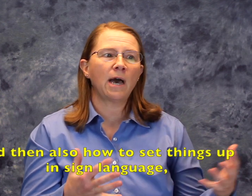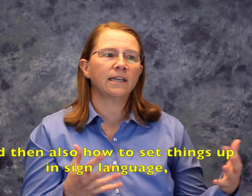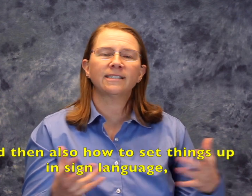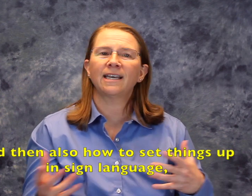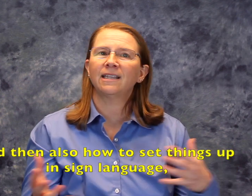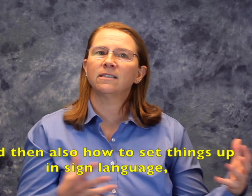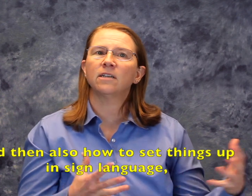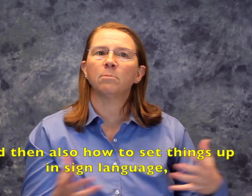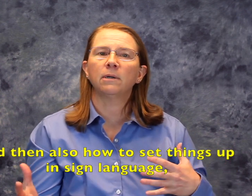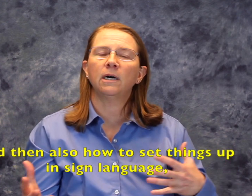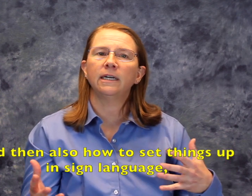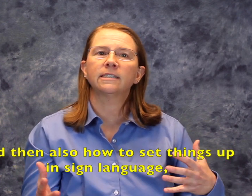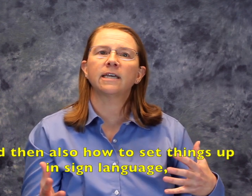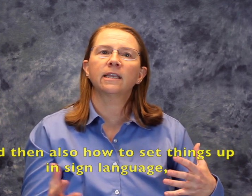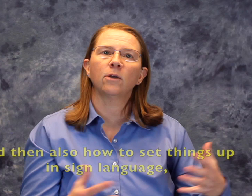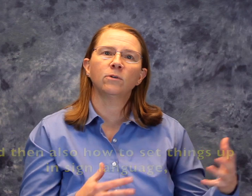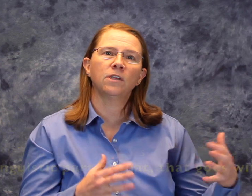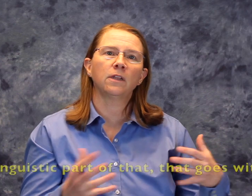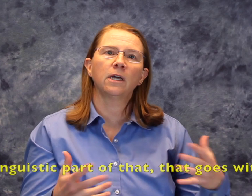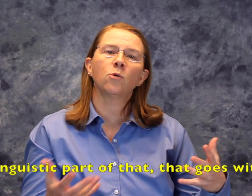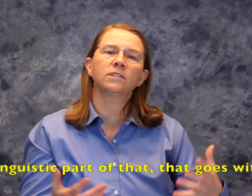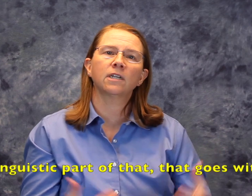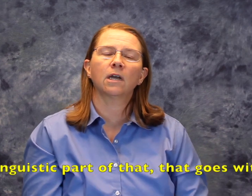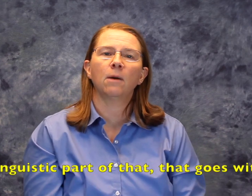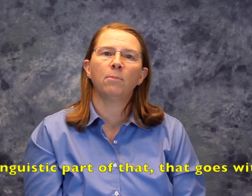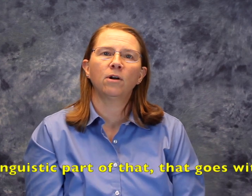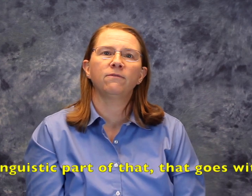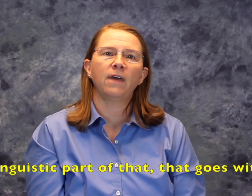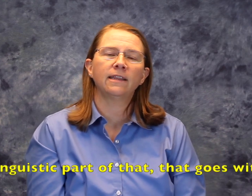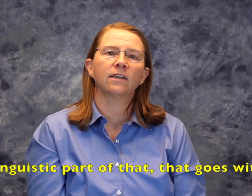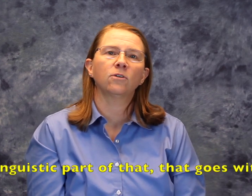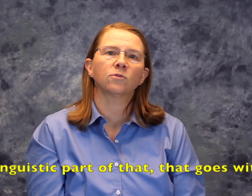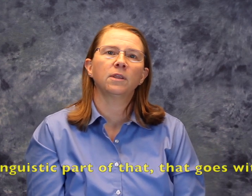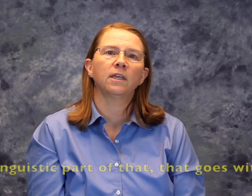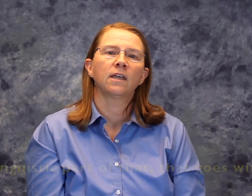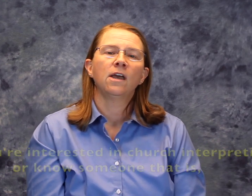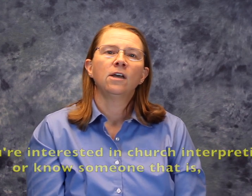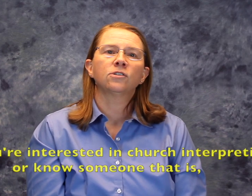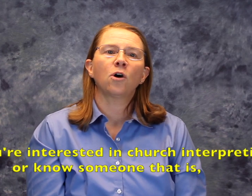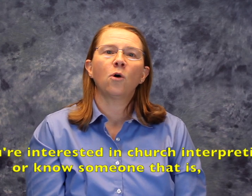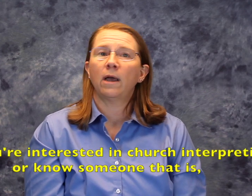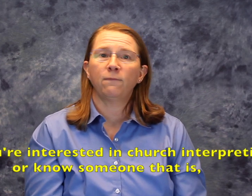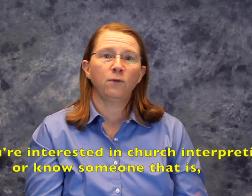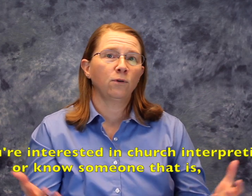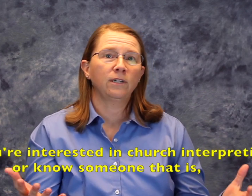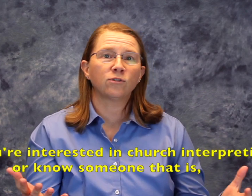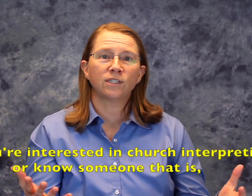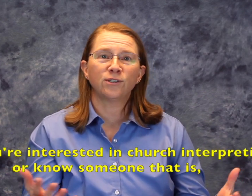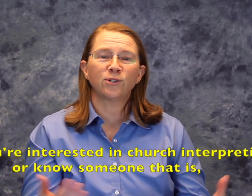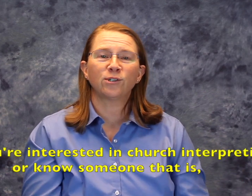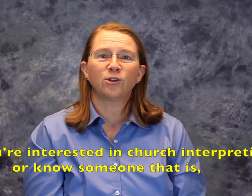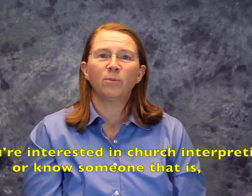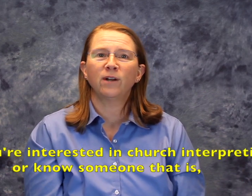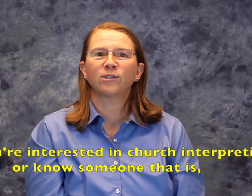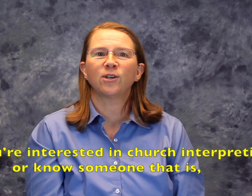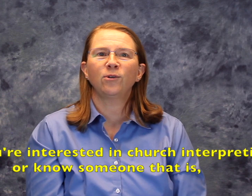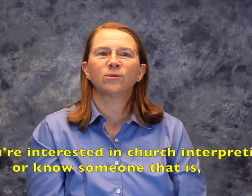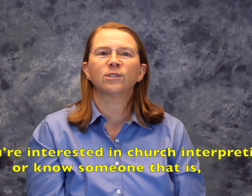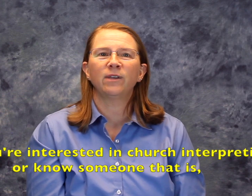to set things up in sign language and the linguistic part of that goes with it. So if you're interested in church interpreting or know someone that